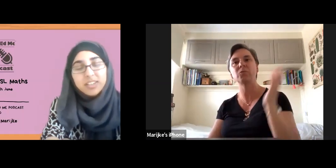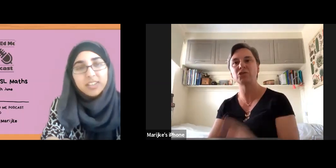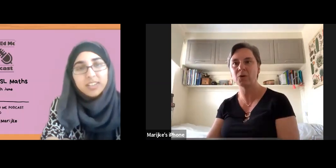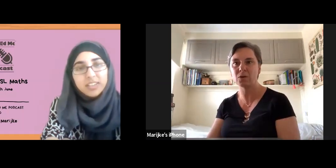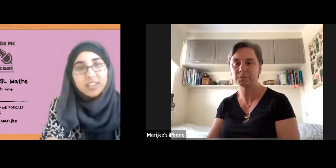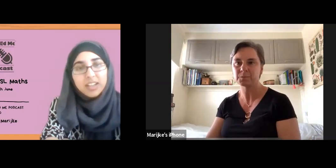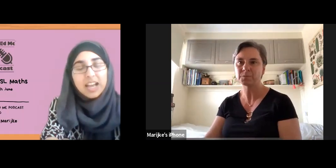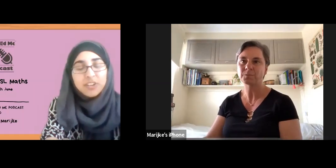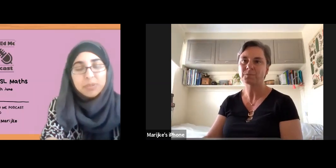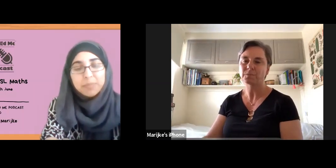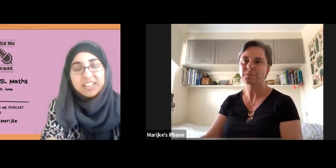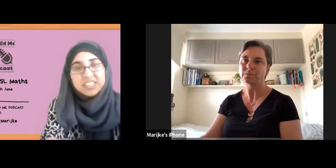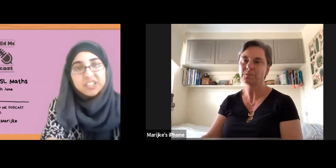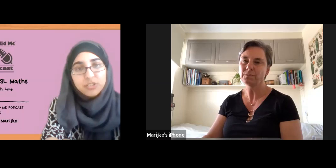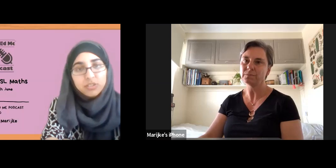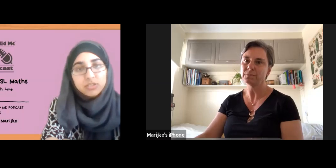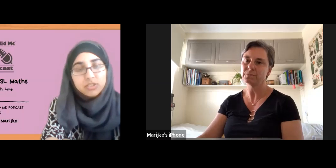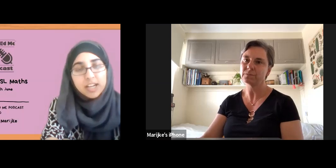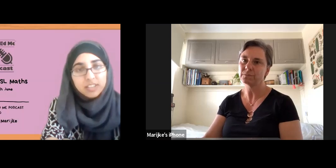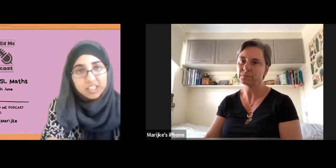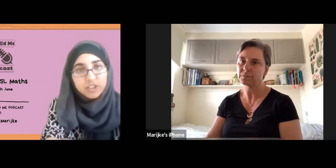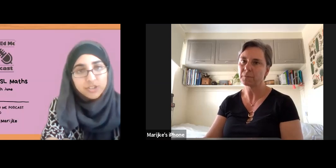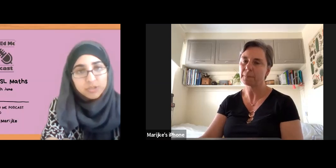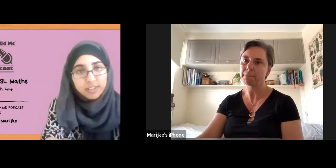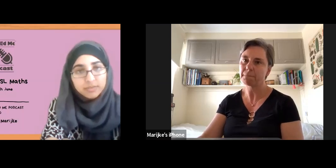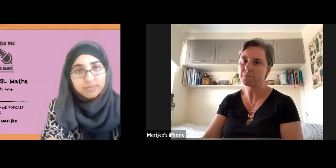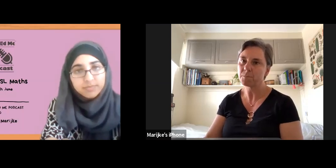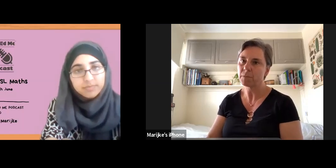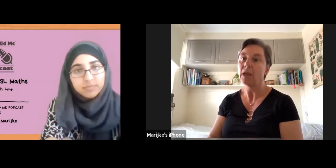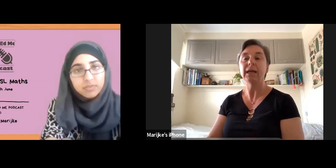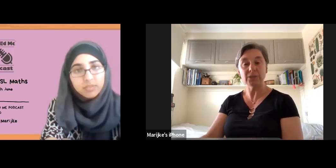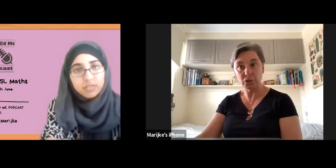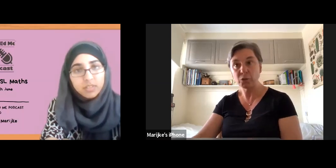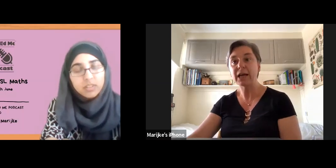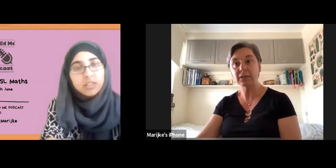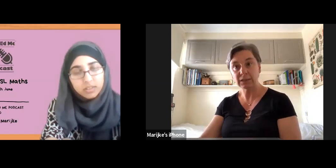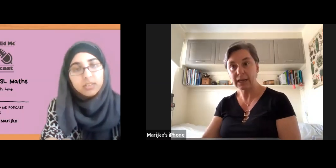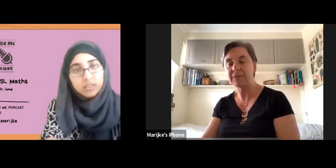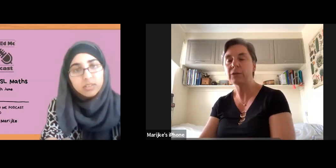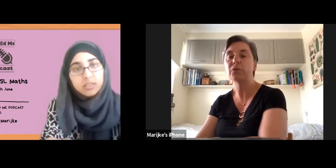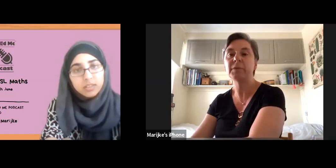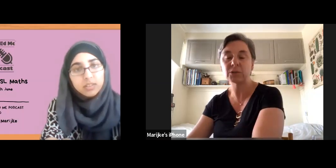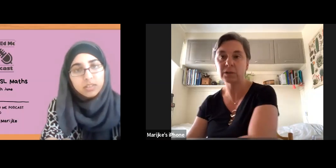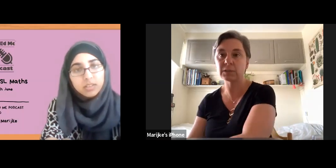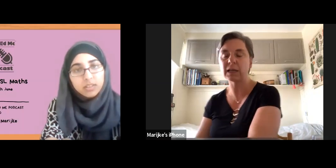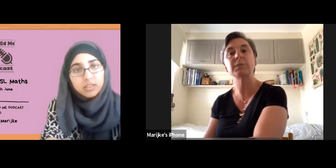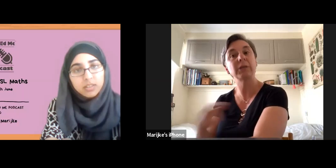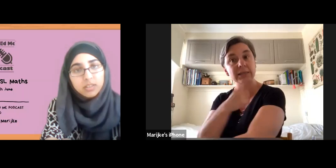much more. How can people access your channel? Is it a YouTube channel? It is a YouTube channel, yeah. If they look for Mrs. Walters Maths, but I'll send